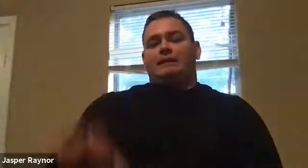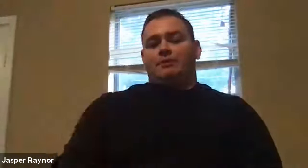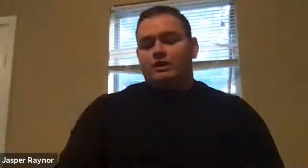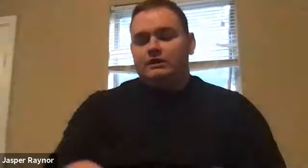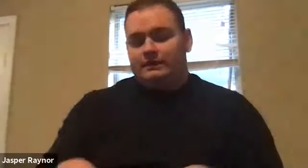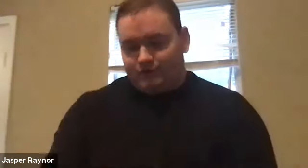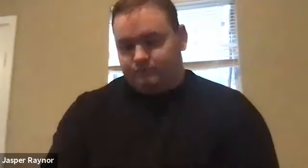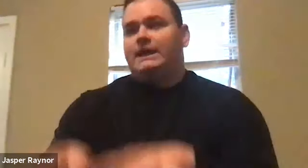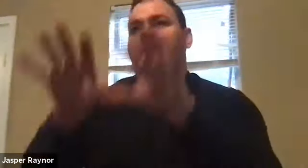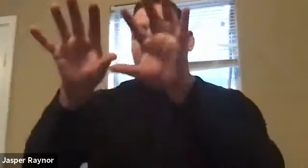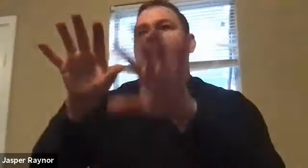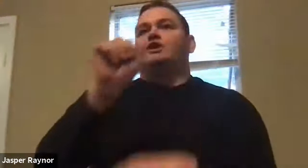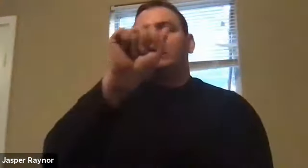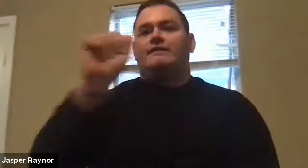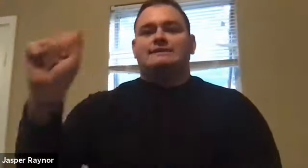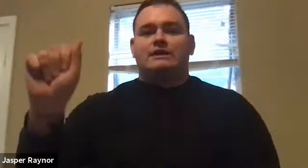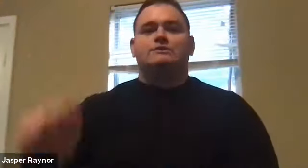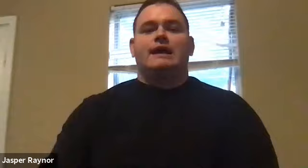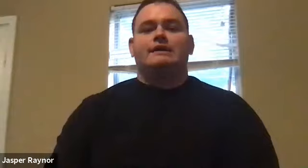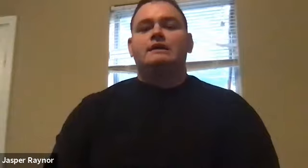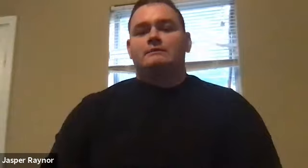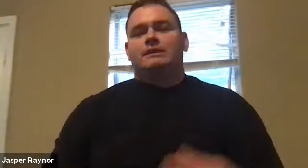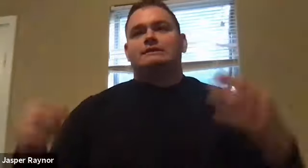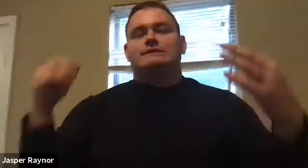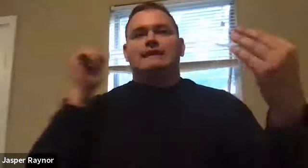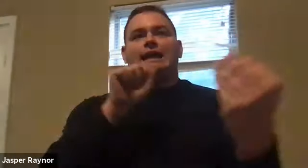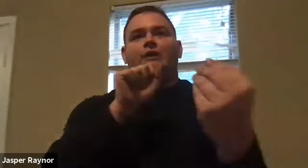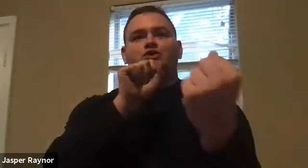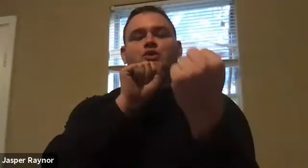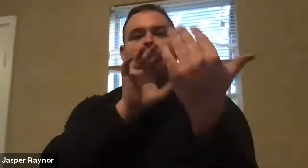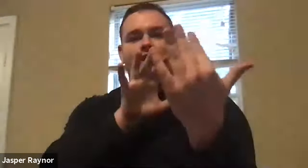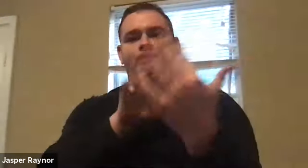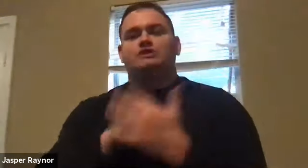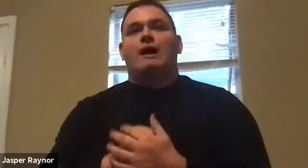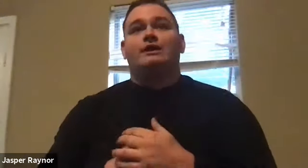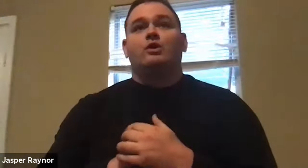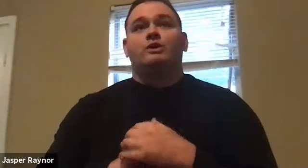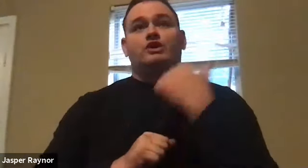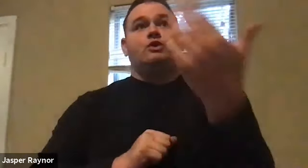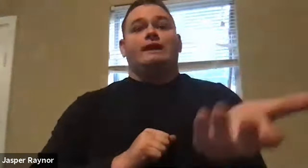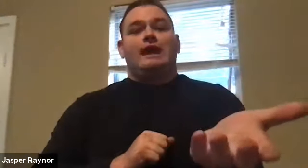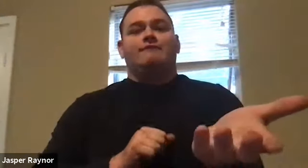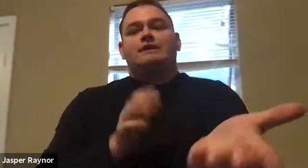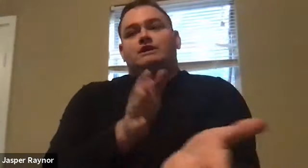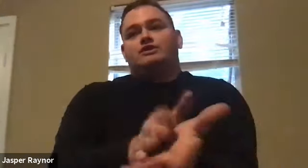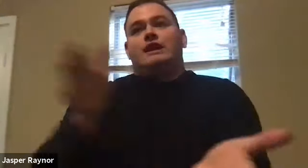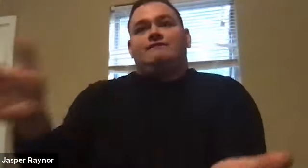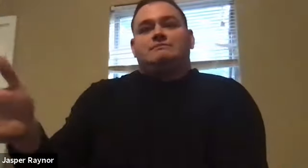paper, if you're Okay. taking it up and you're looking at, that's how you sign it. Because Okay. in sign language, you're mirrored. So I know when you're doing left, your left is my